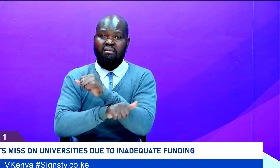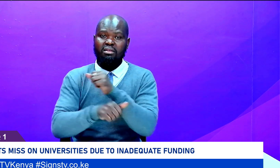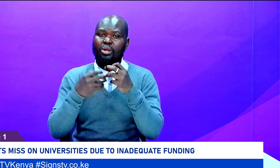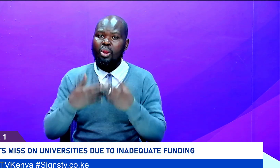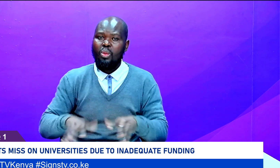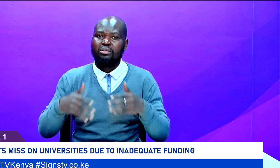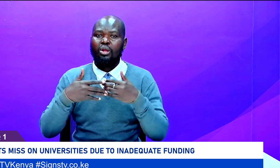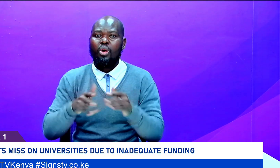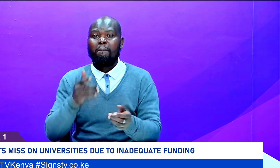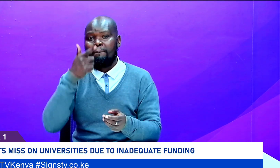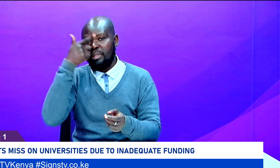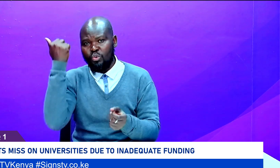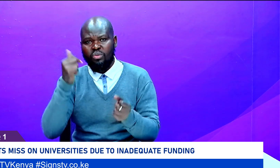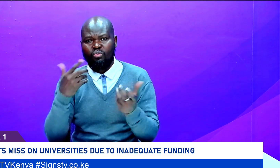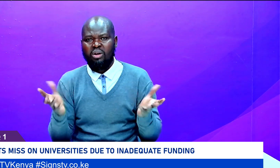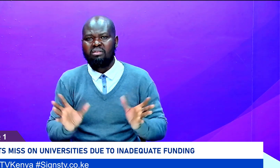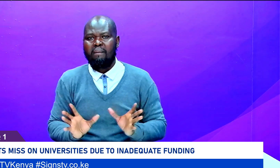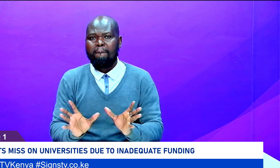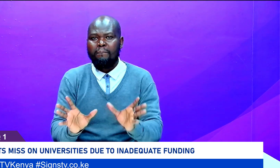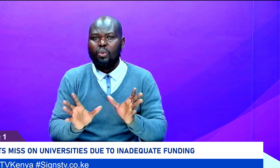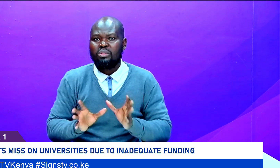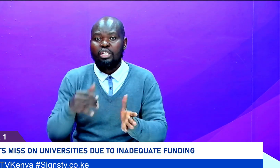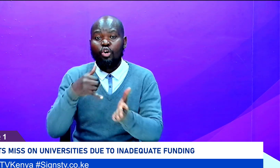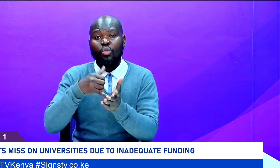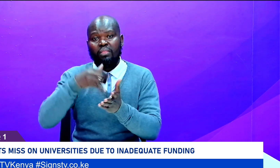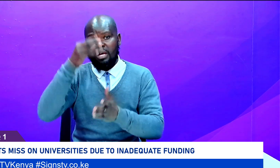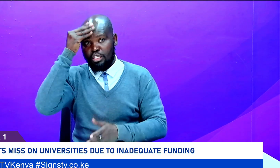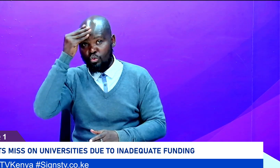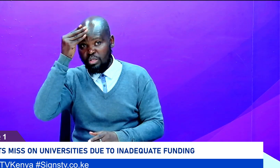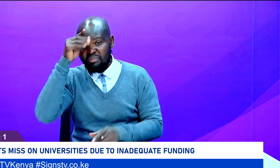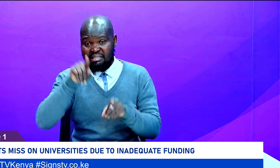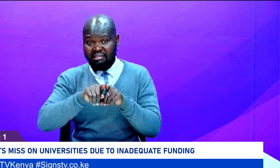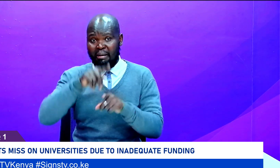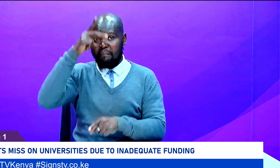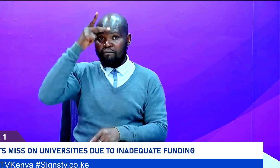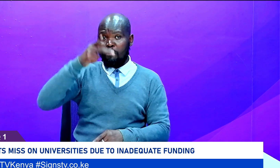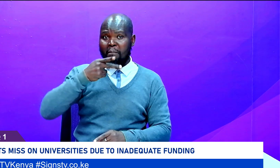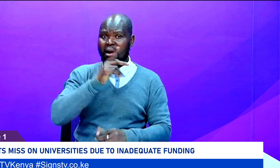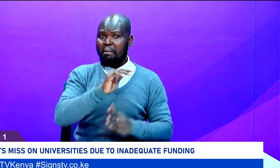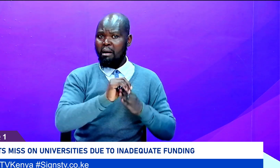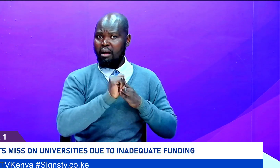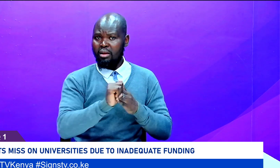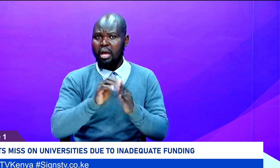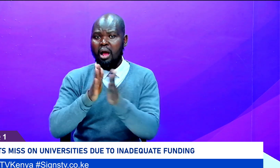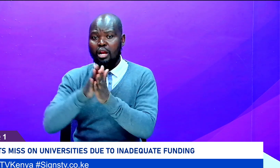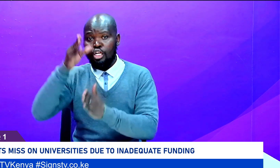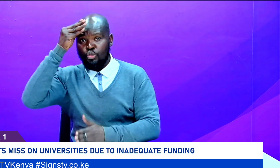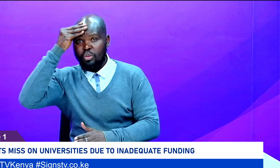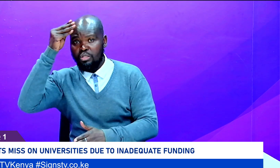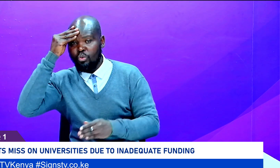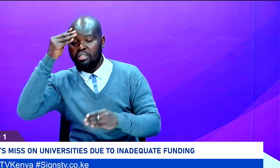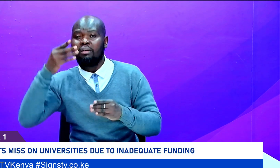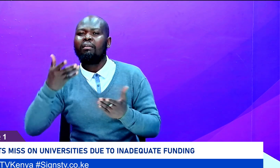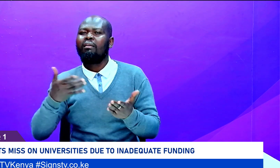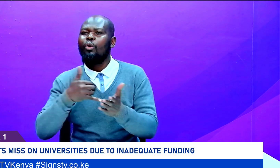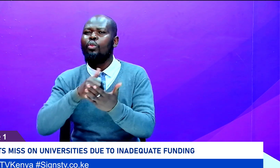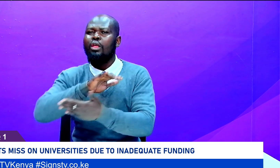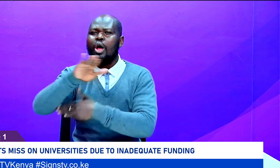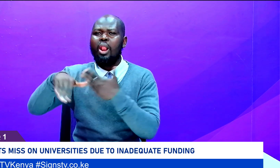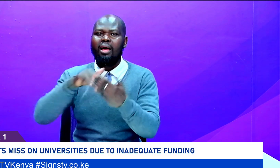chance to pursue higher education. Parents, leaders, and education stakeholders are